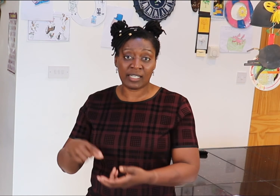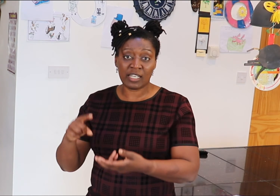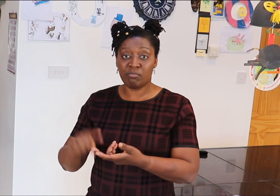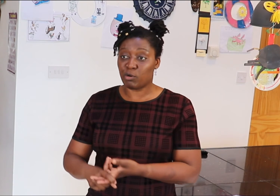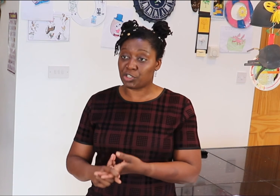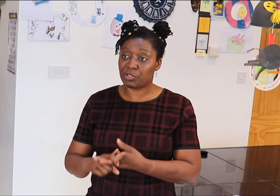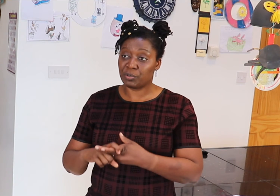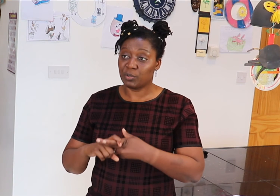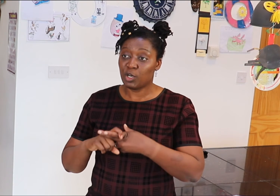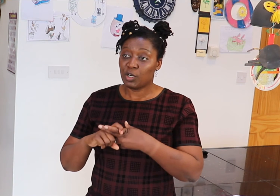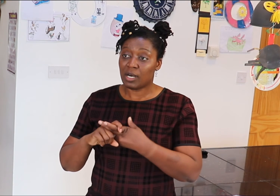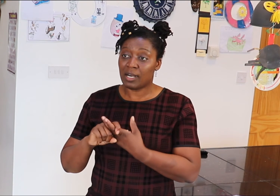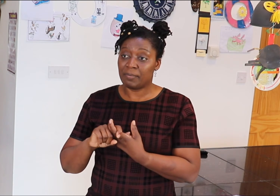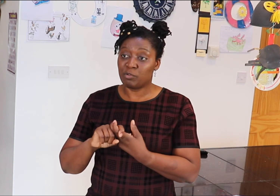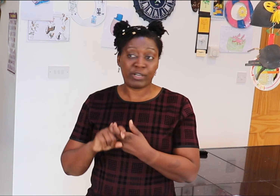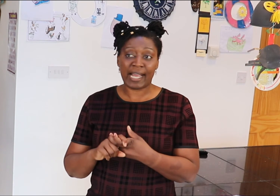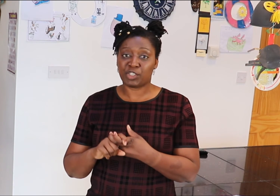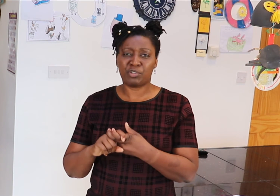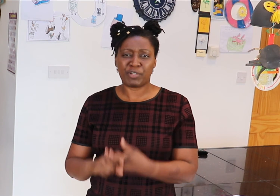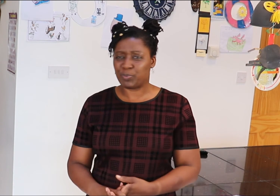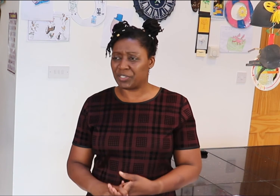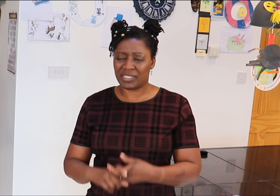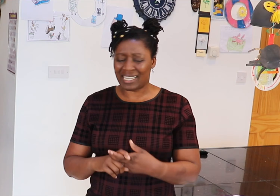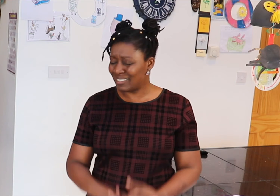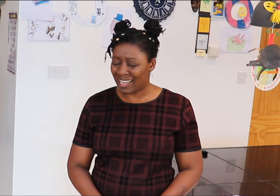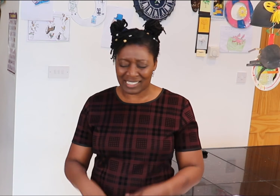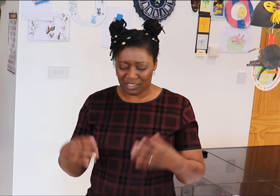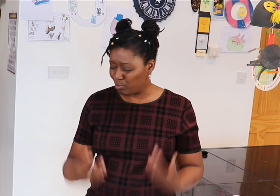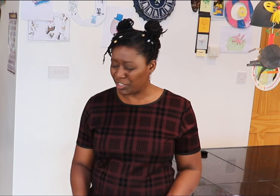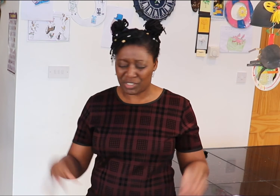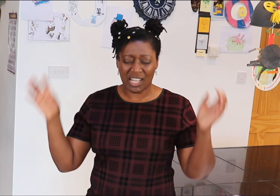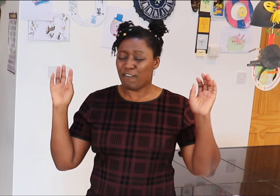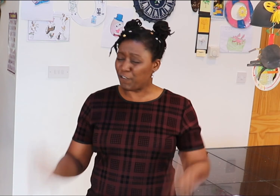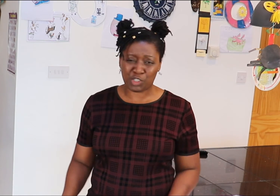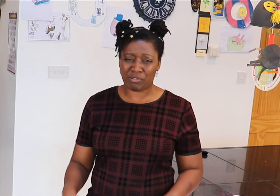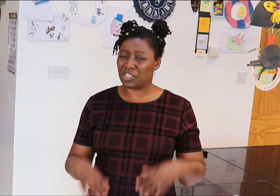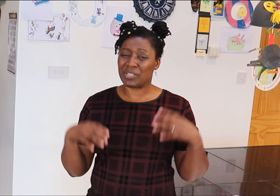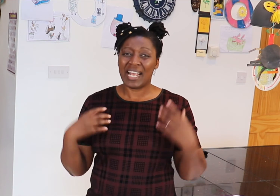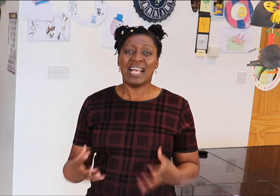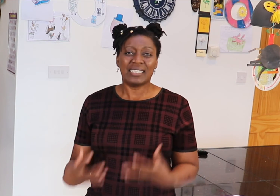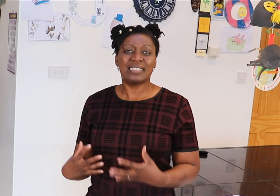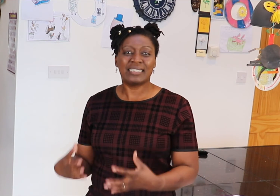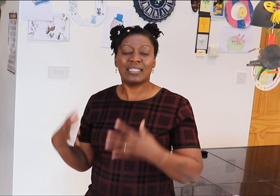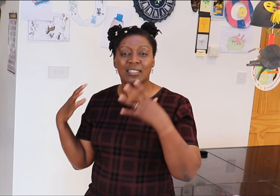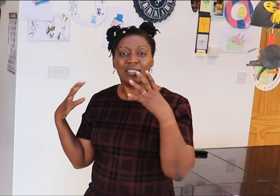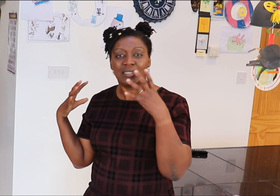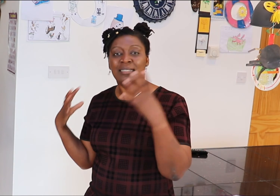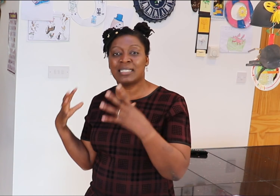certain emotional reaction responses, anxiety, depression, frustration. There